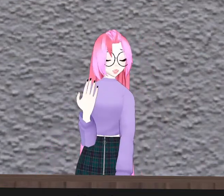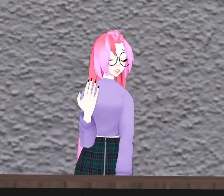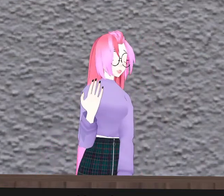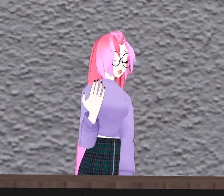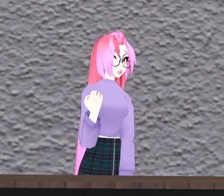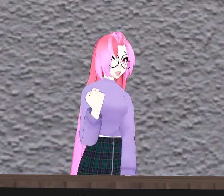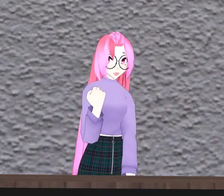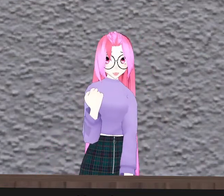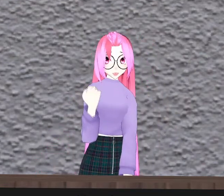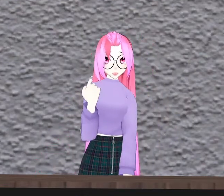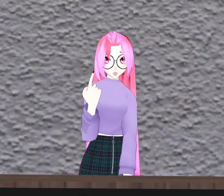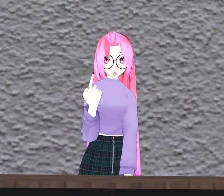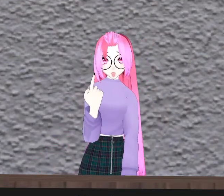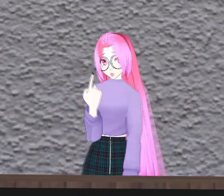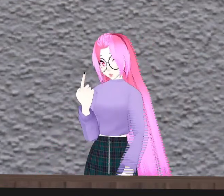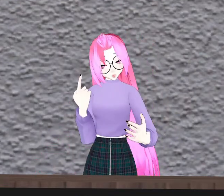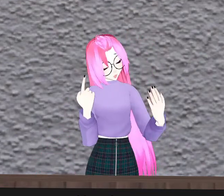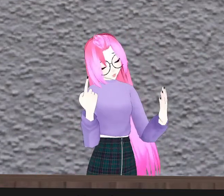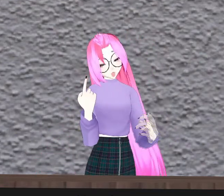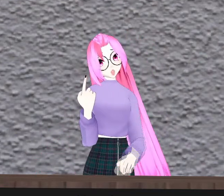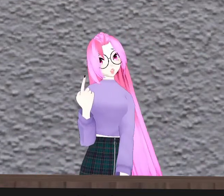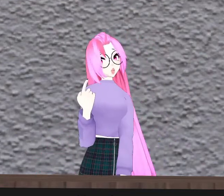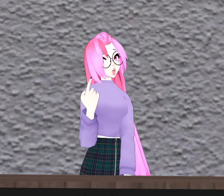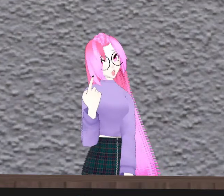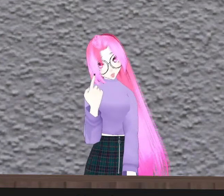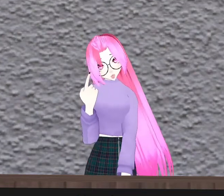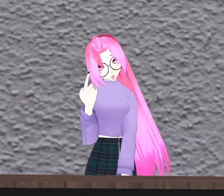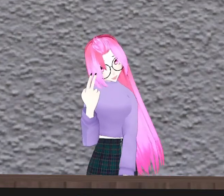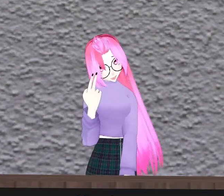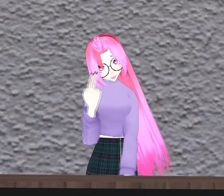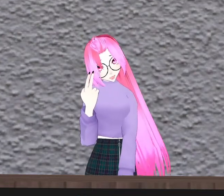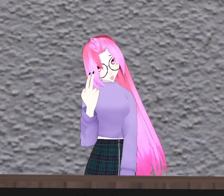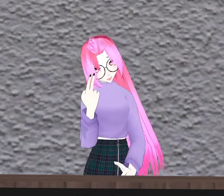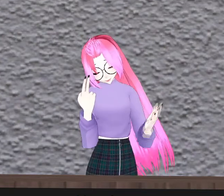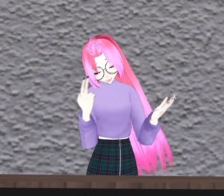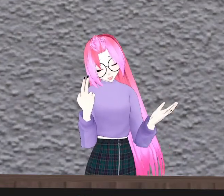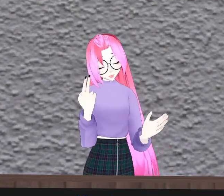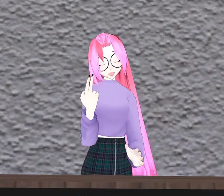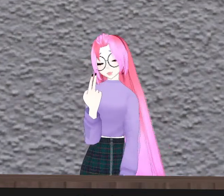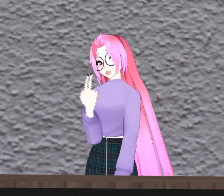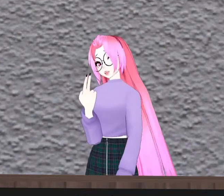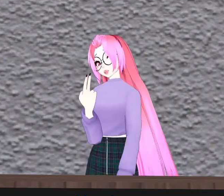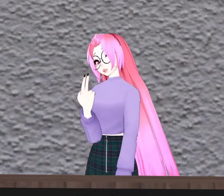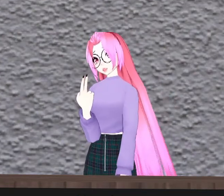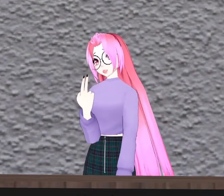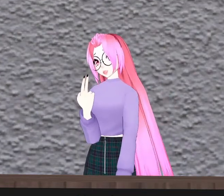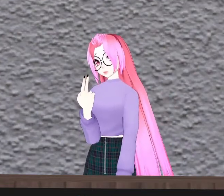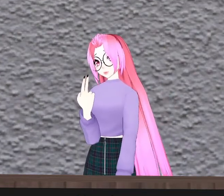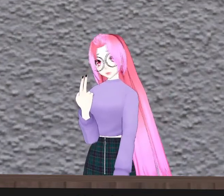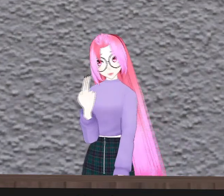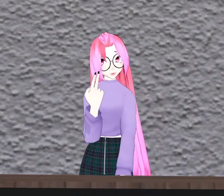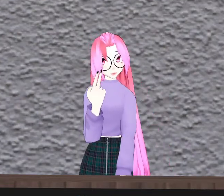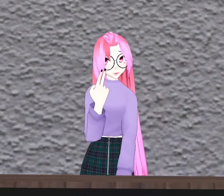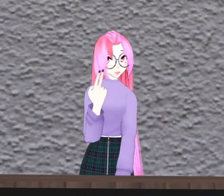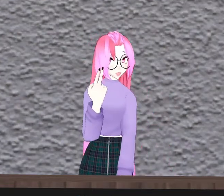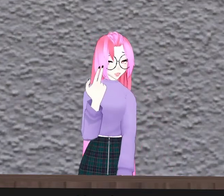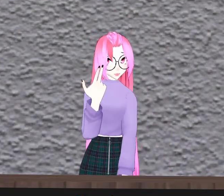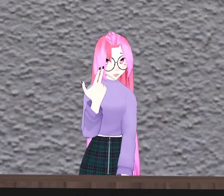towards yourself, right? 1, easy as pie. 2, super duper easy, right? Then